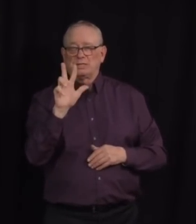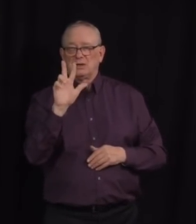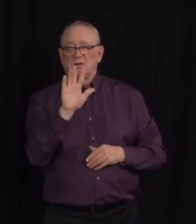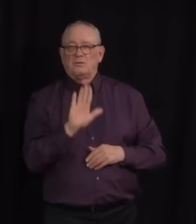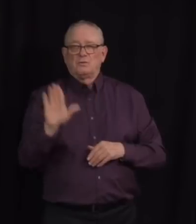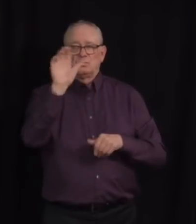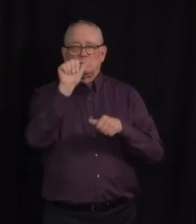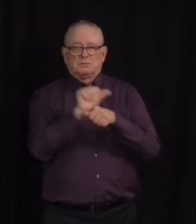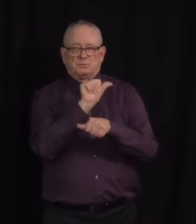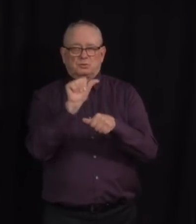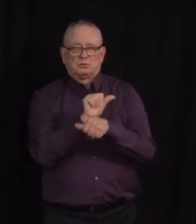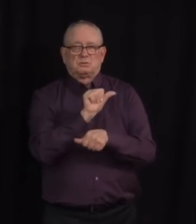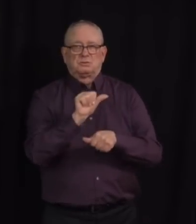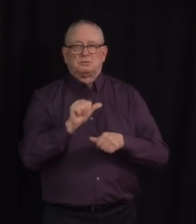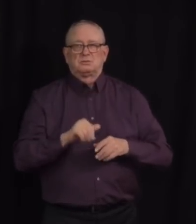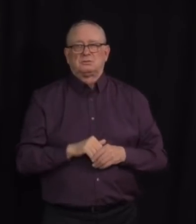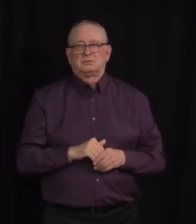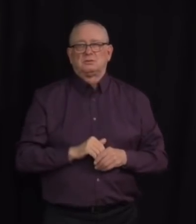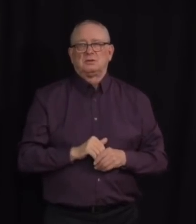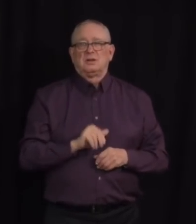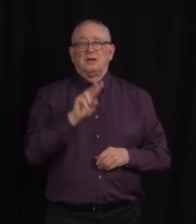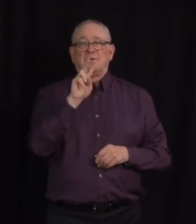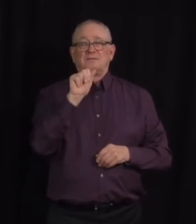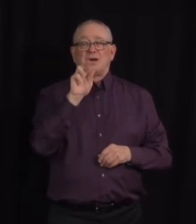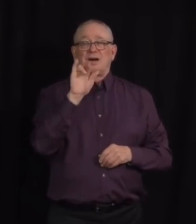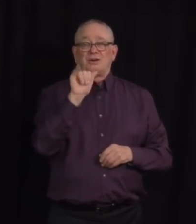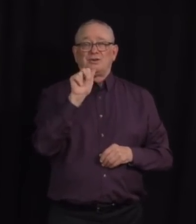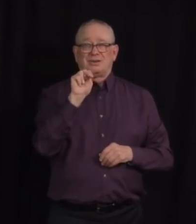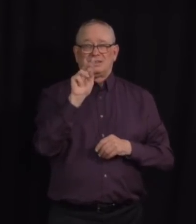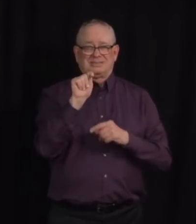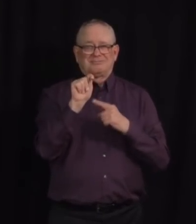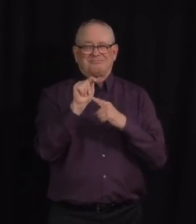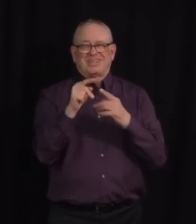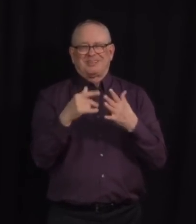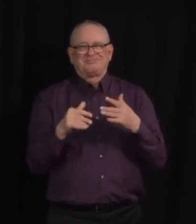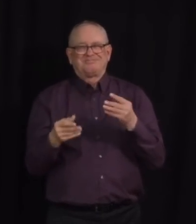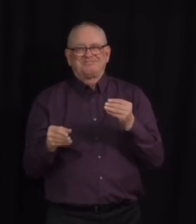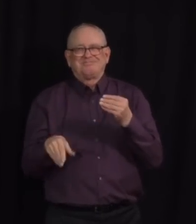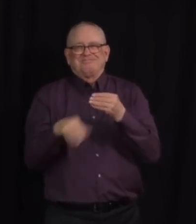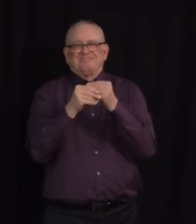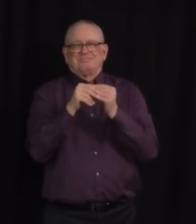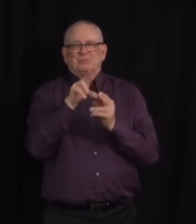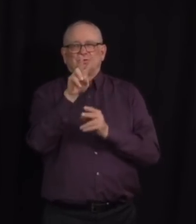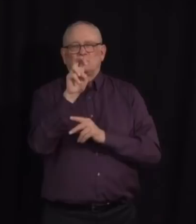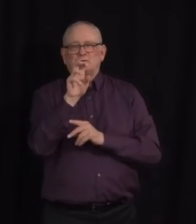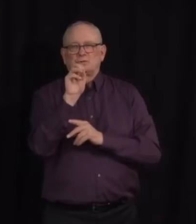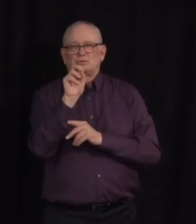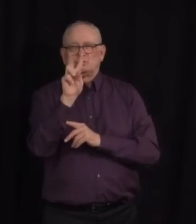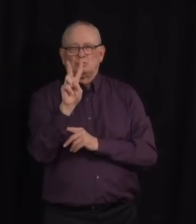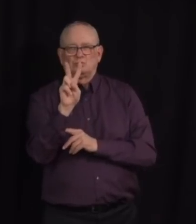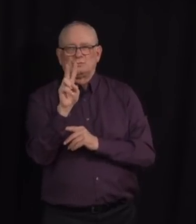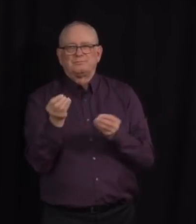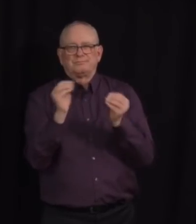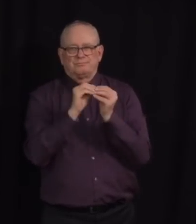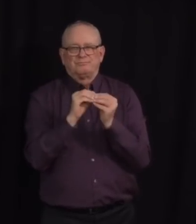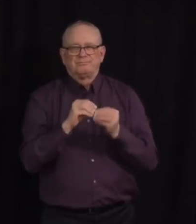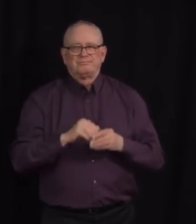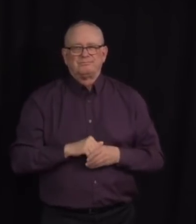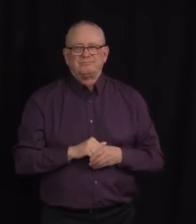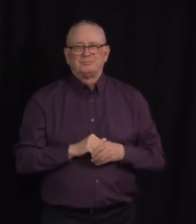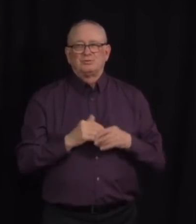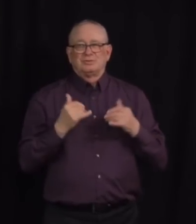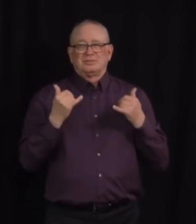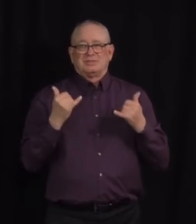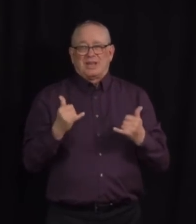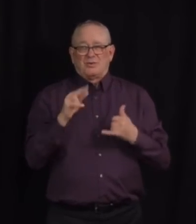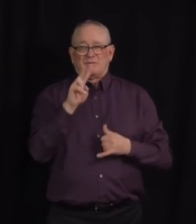We have identified 202 additional cases of variants of concern. Variants currently represent about